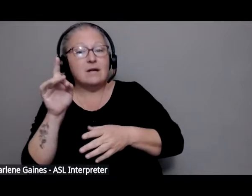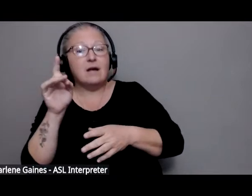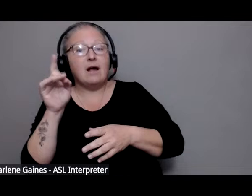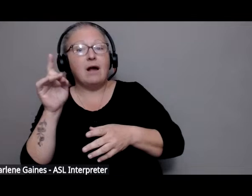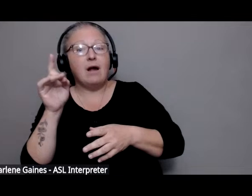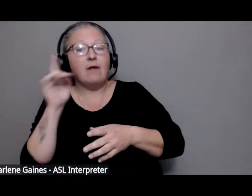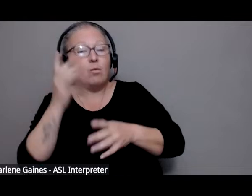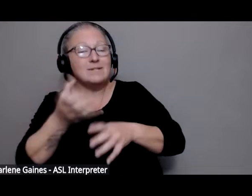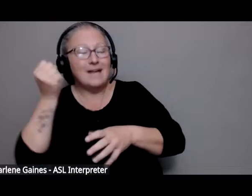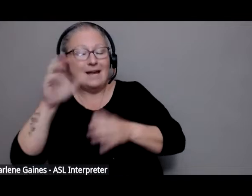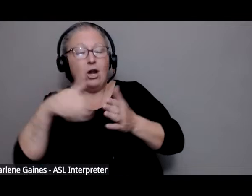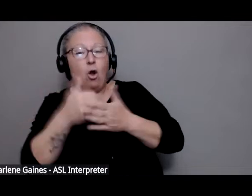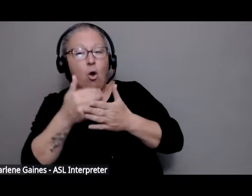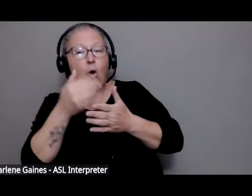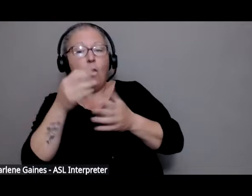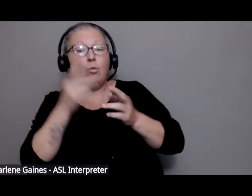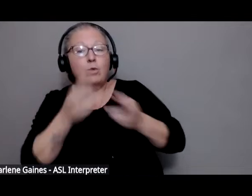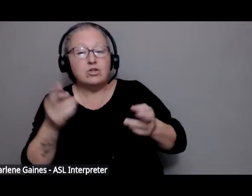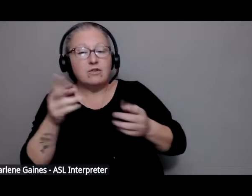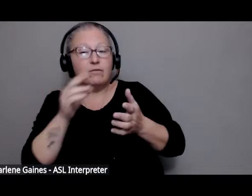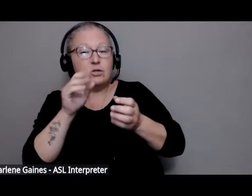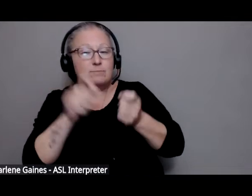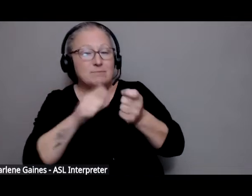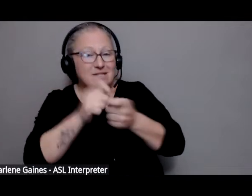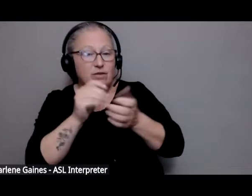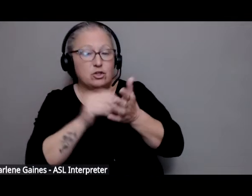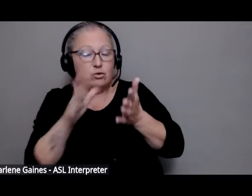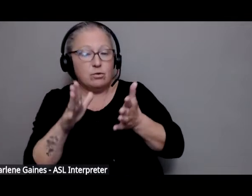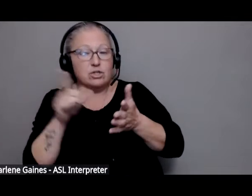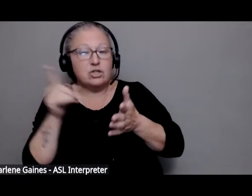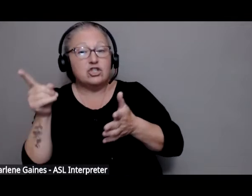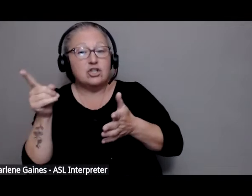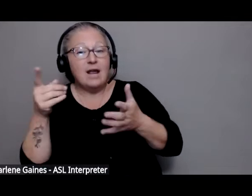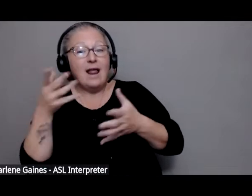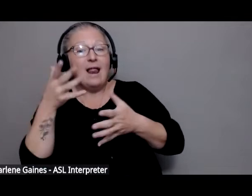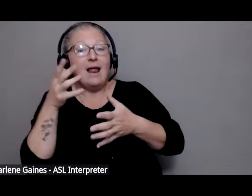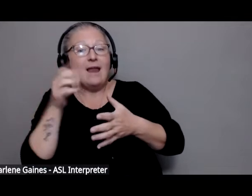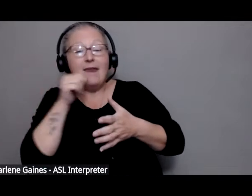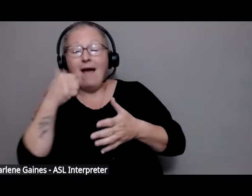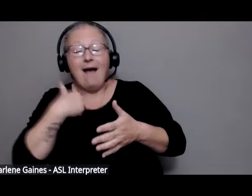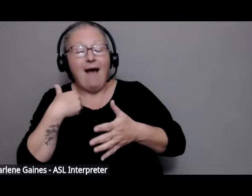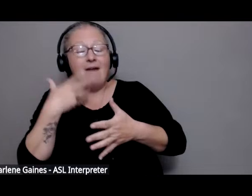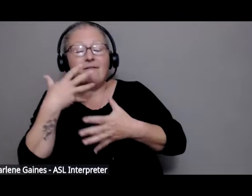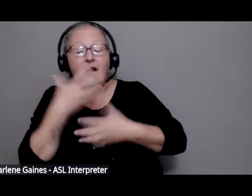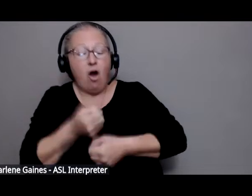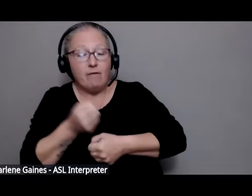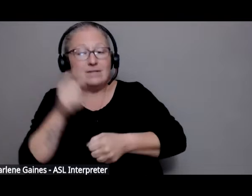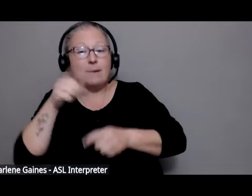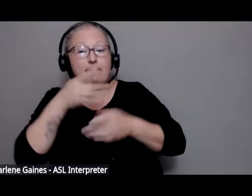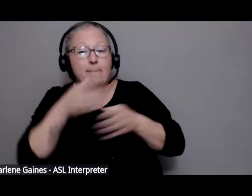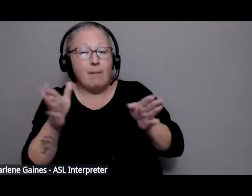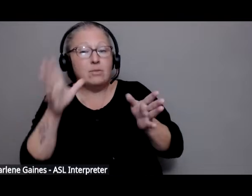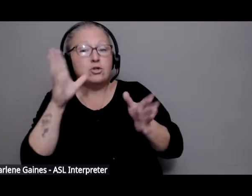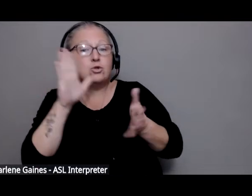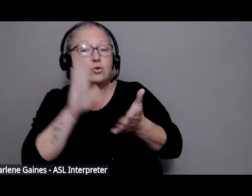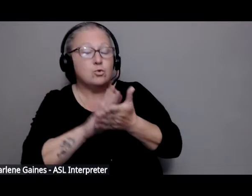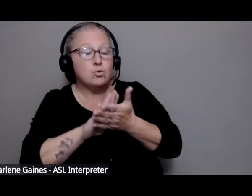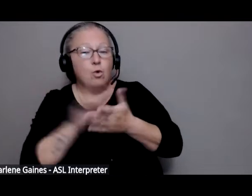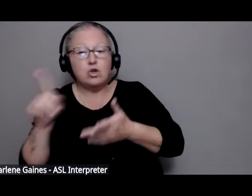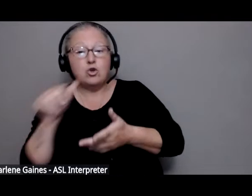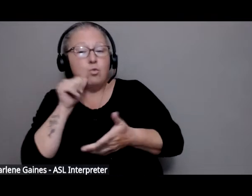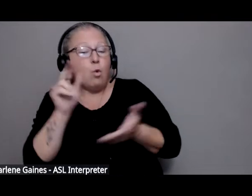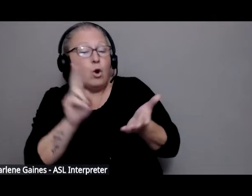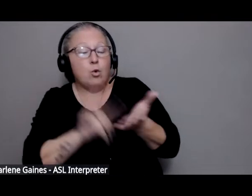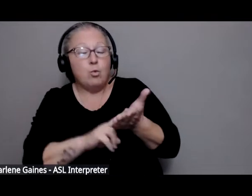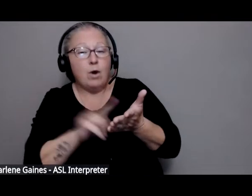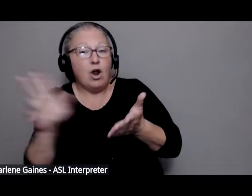students. Specifically, she implied that she lacks confidence in our public schools when she indicated that she may not enroll even her own children in the